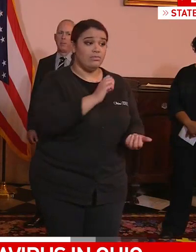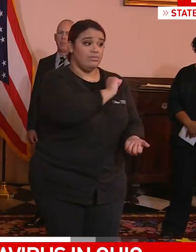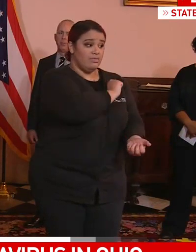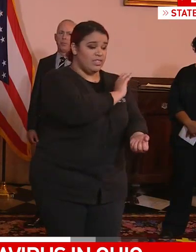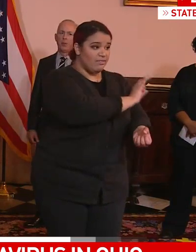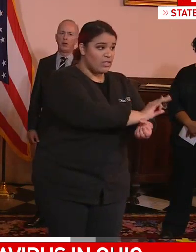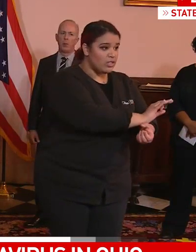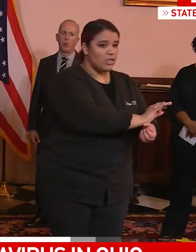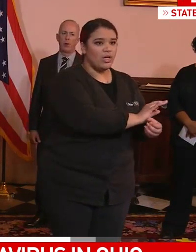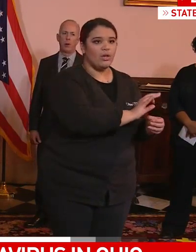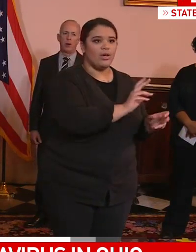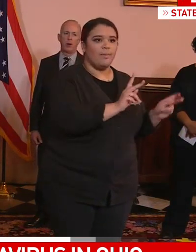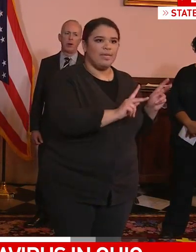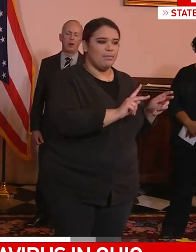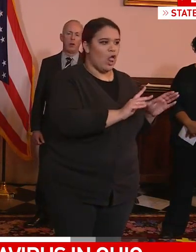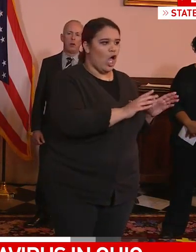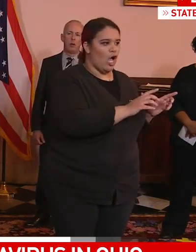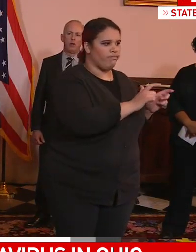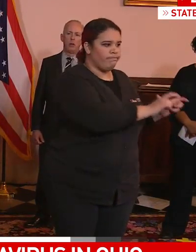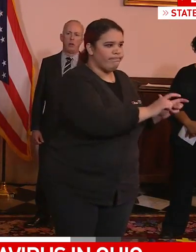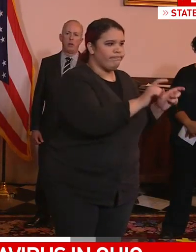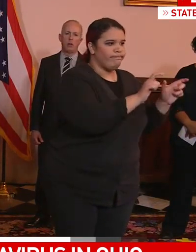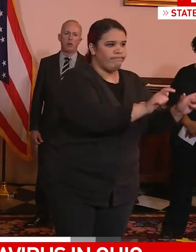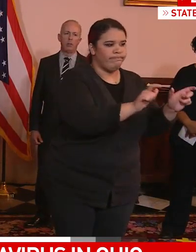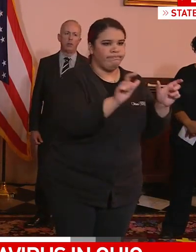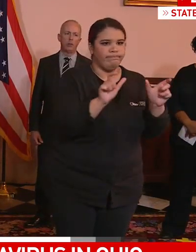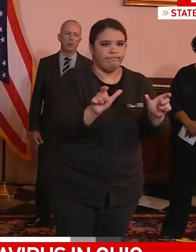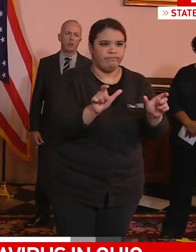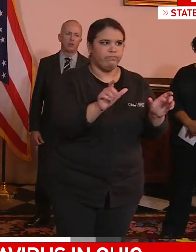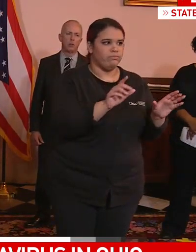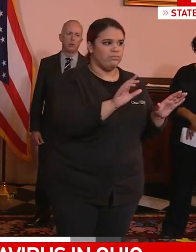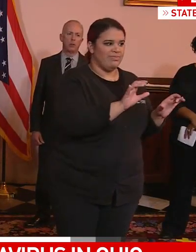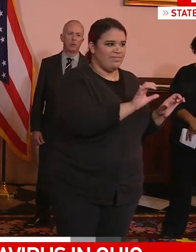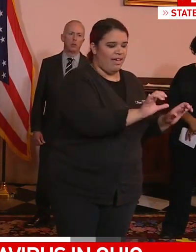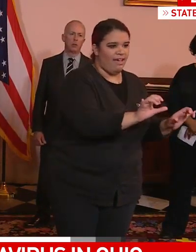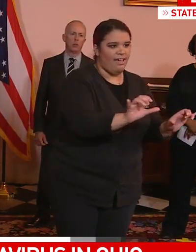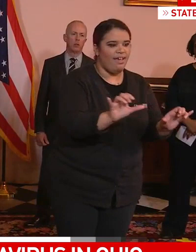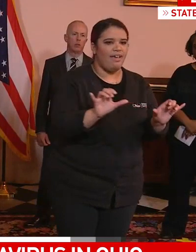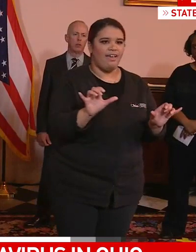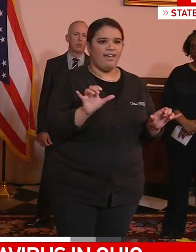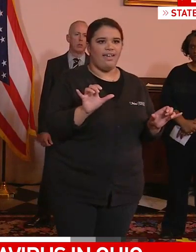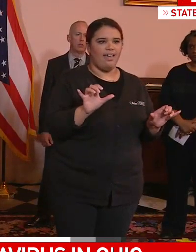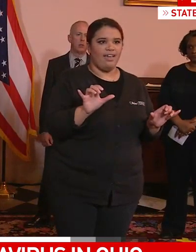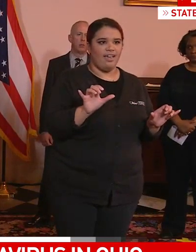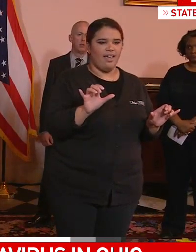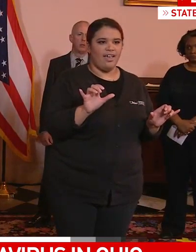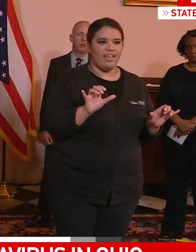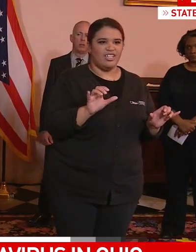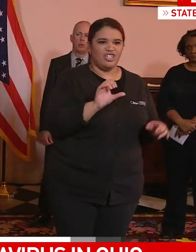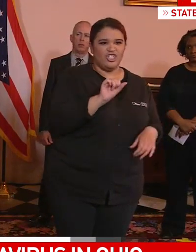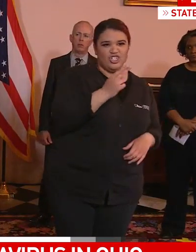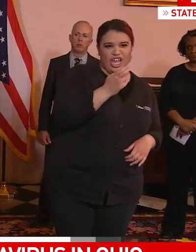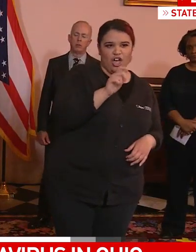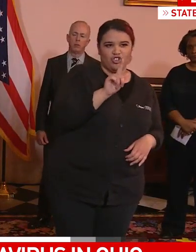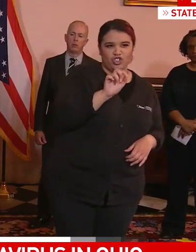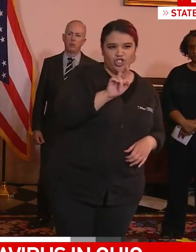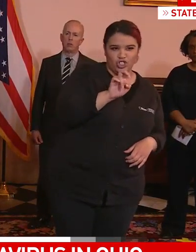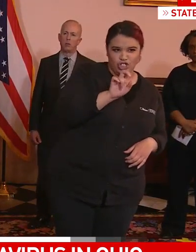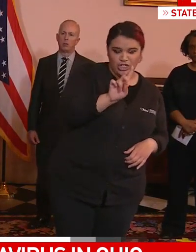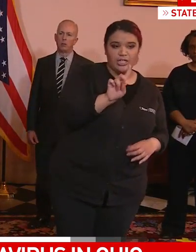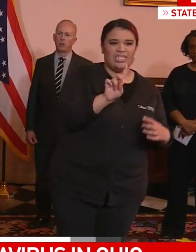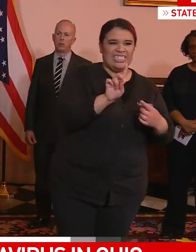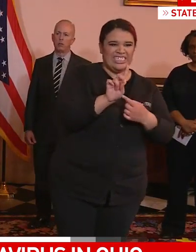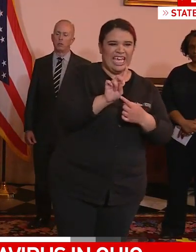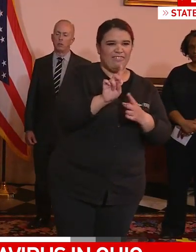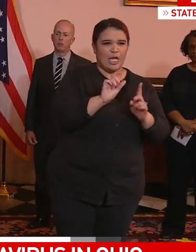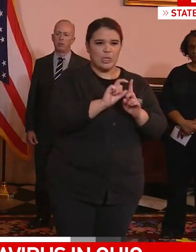place, and shelter in place, it was a very hard term as a mom to hear, but it actually is a term that's used in their